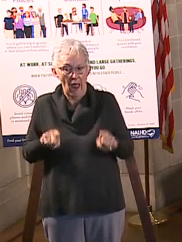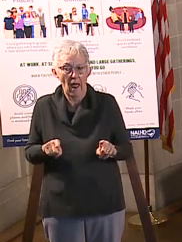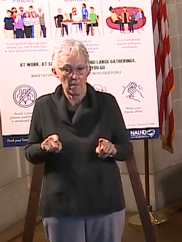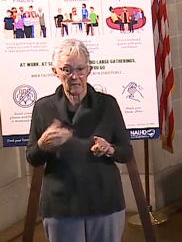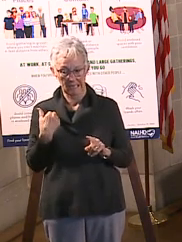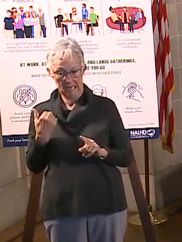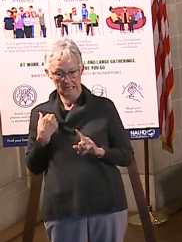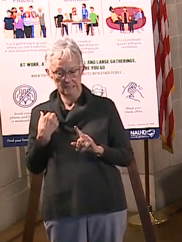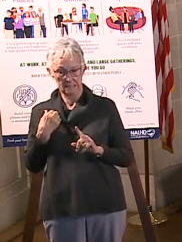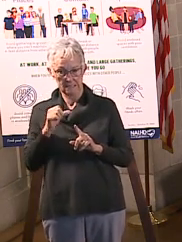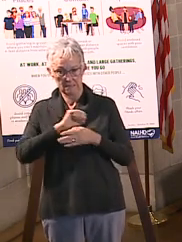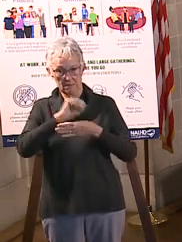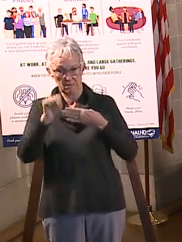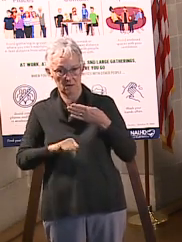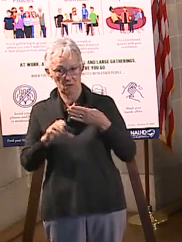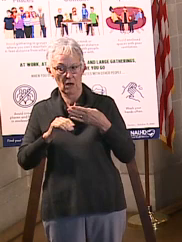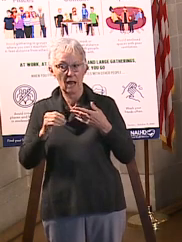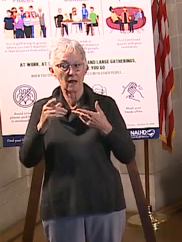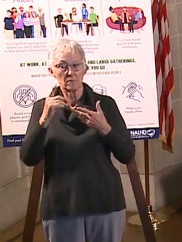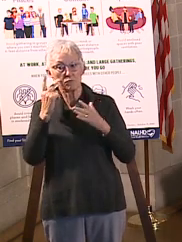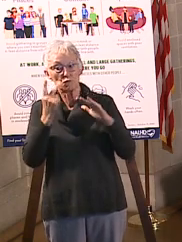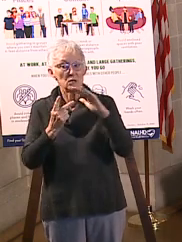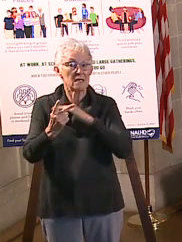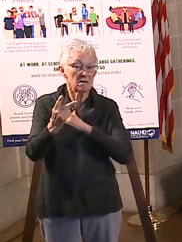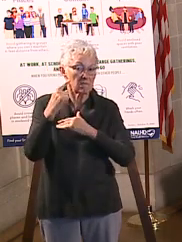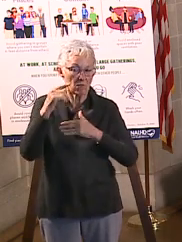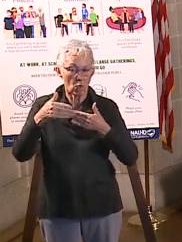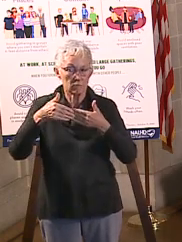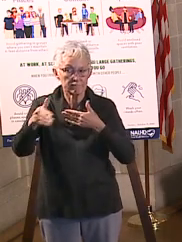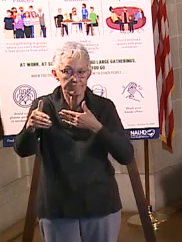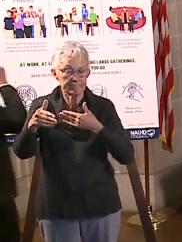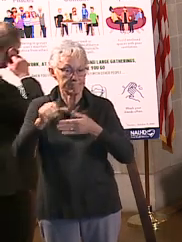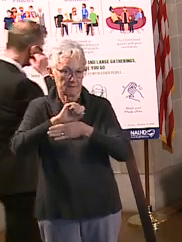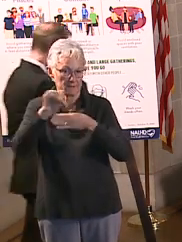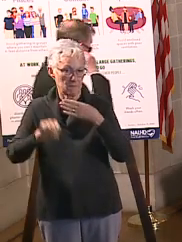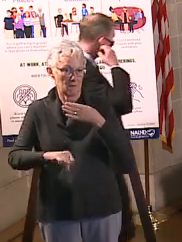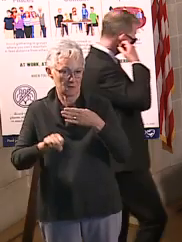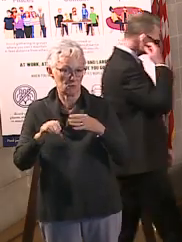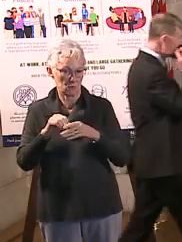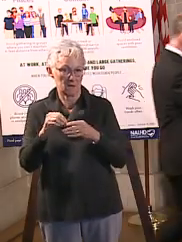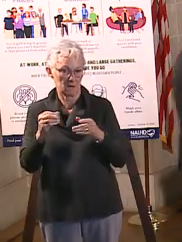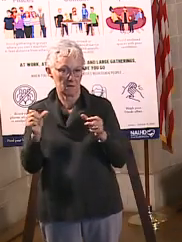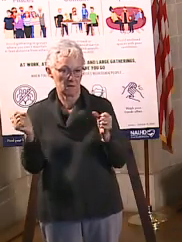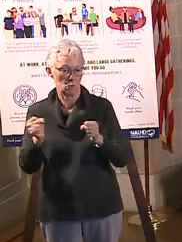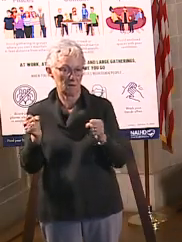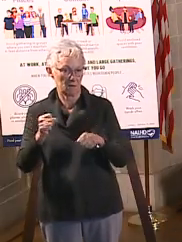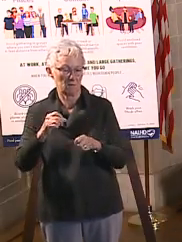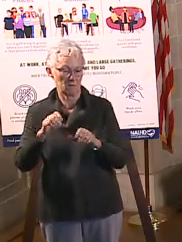So President Carter, I ask you to come on up.